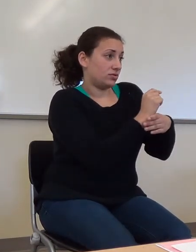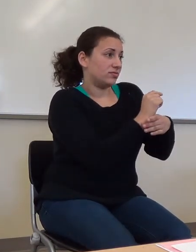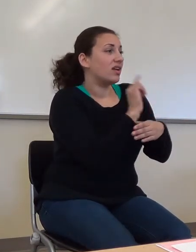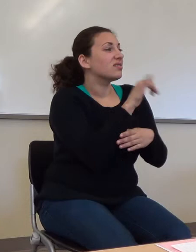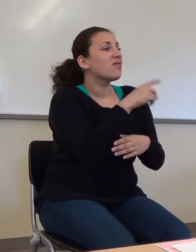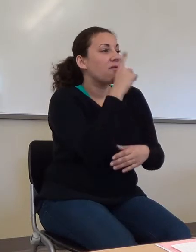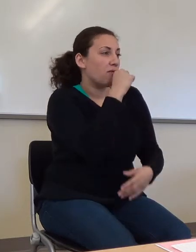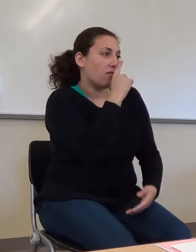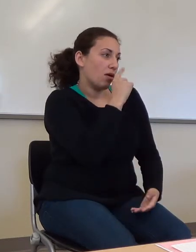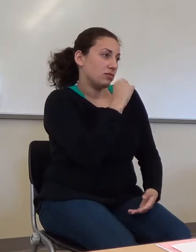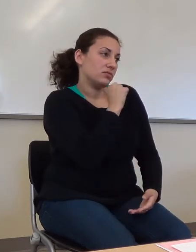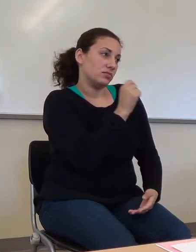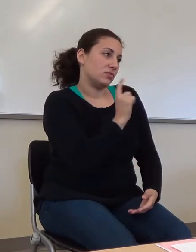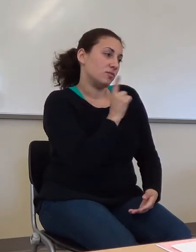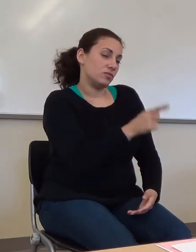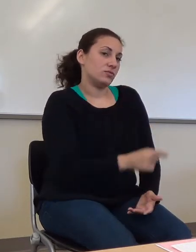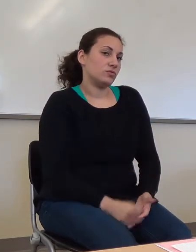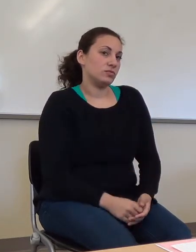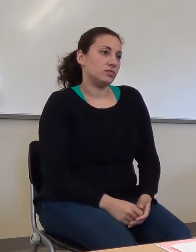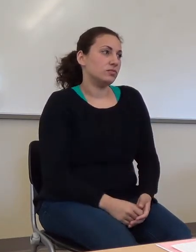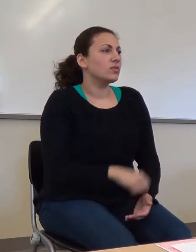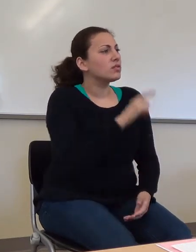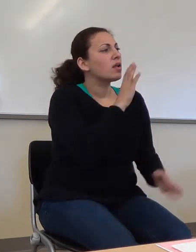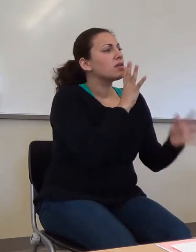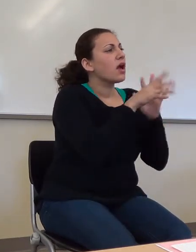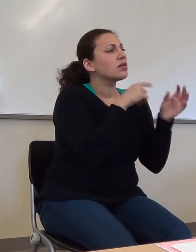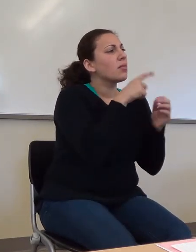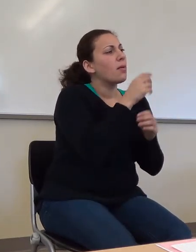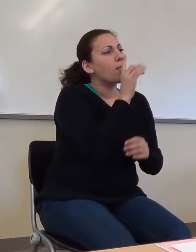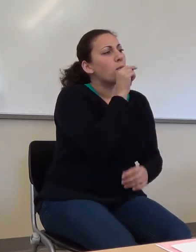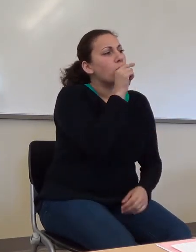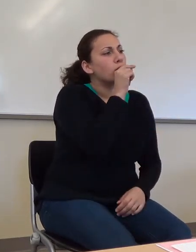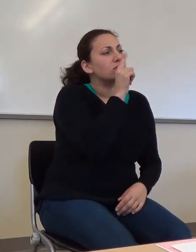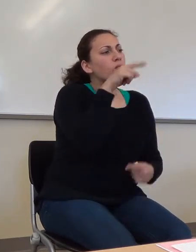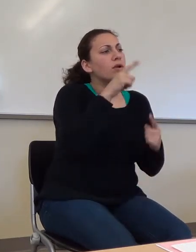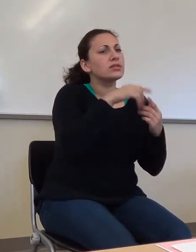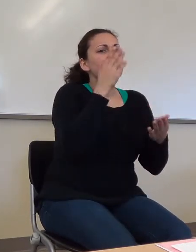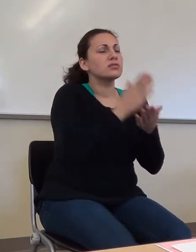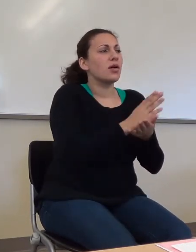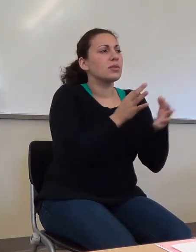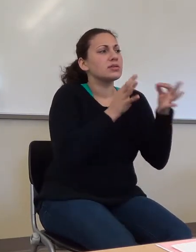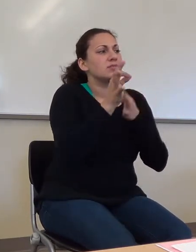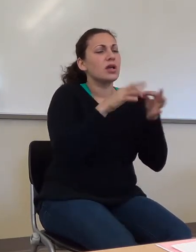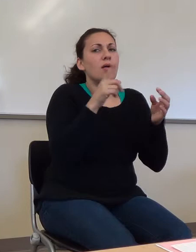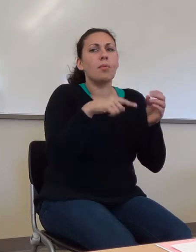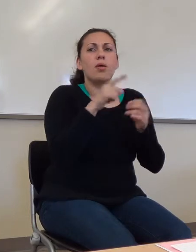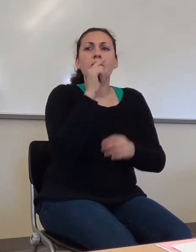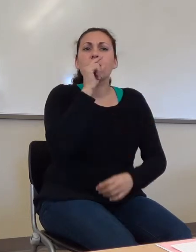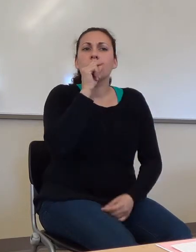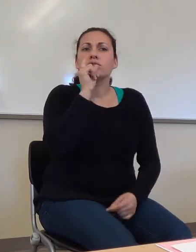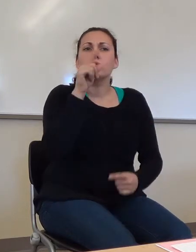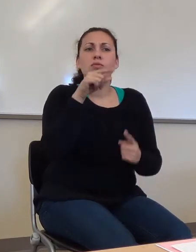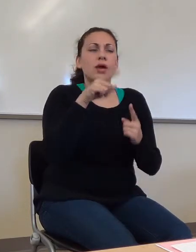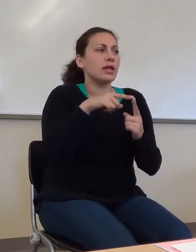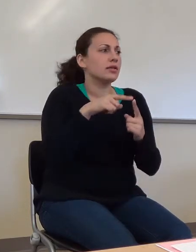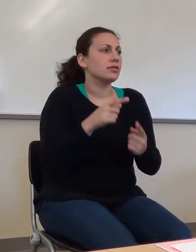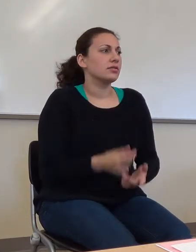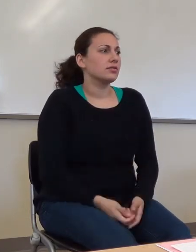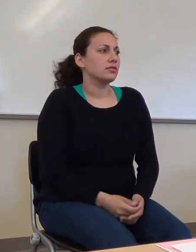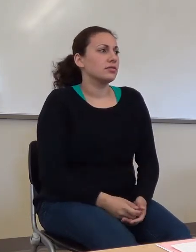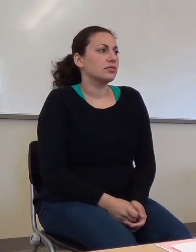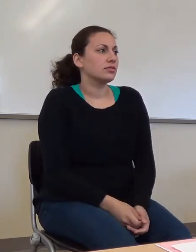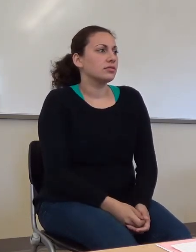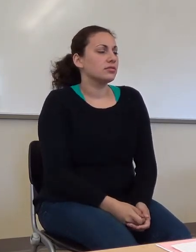this talks about birds. When does it stop talking about birds and start talking about something else?